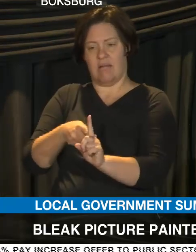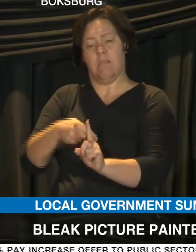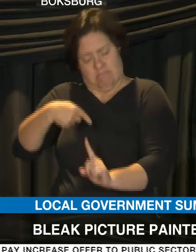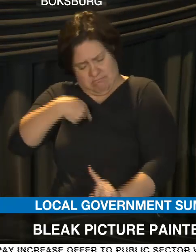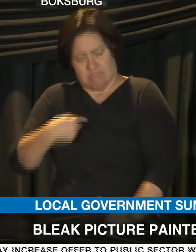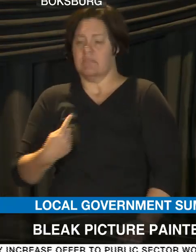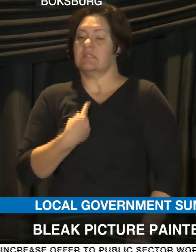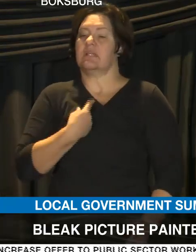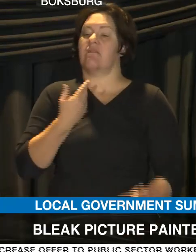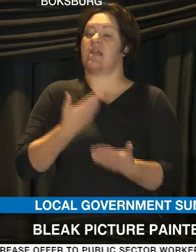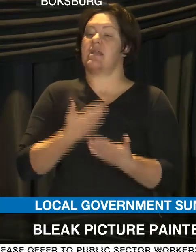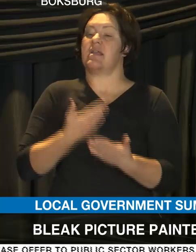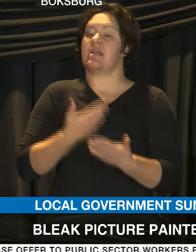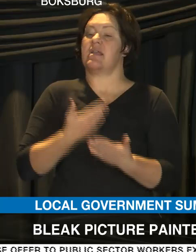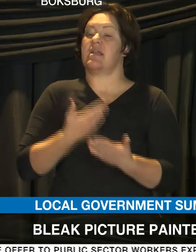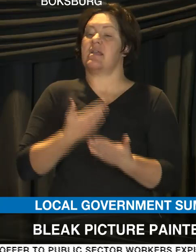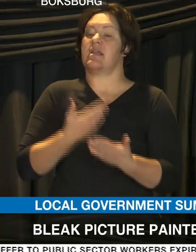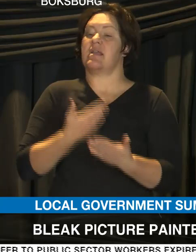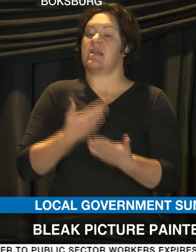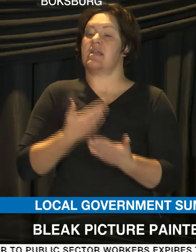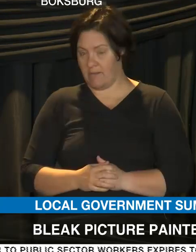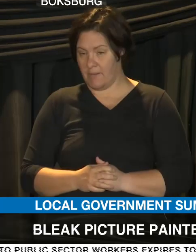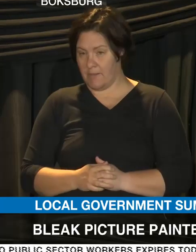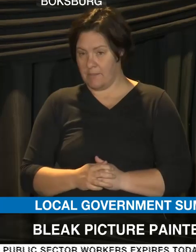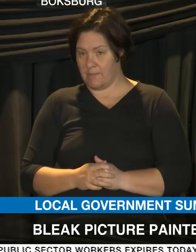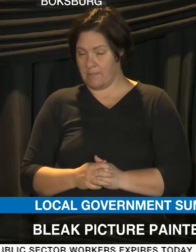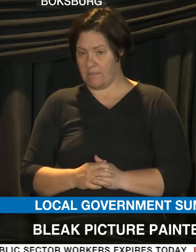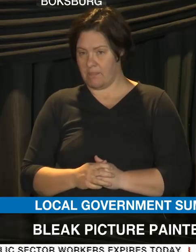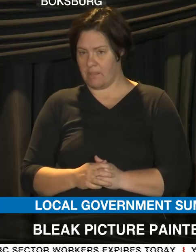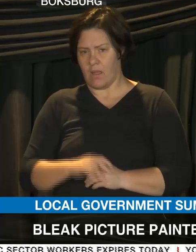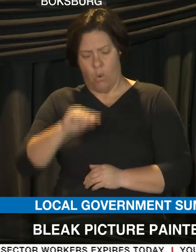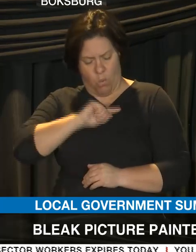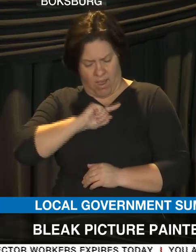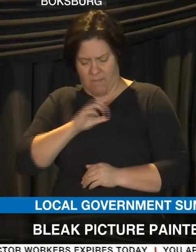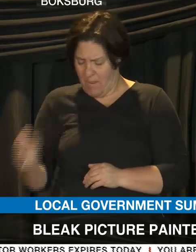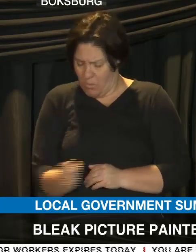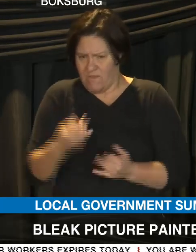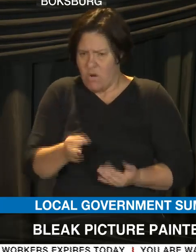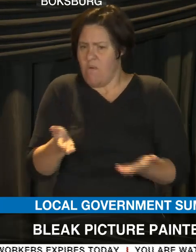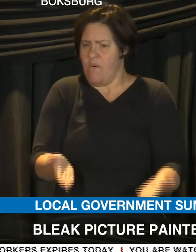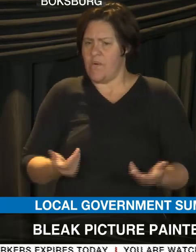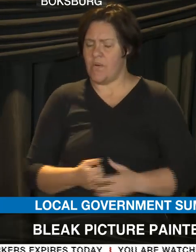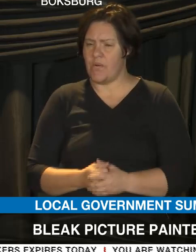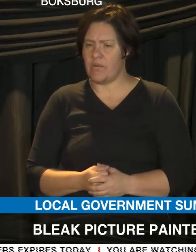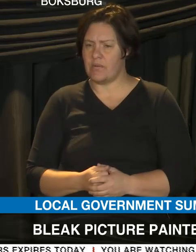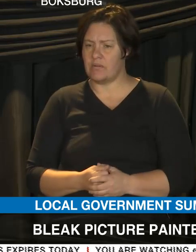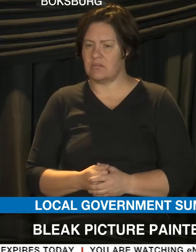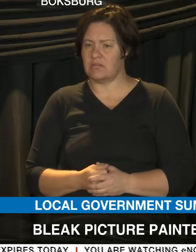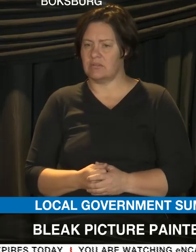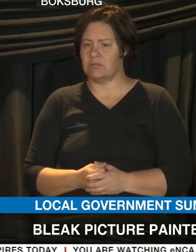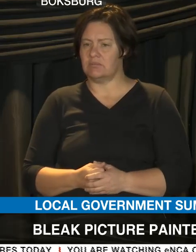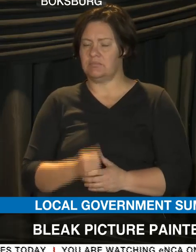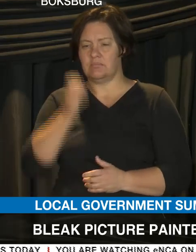able to perform the functions that they are responsible for, and should carry